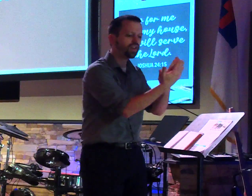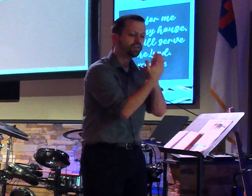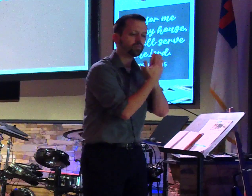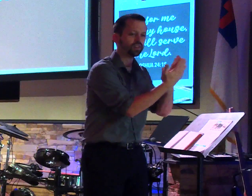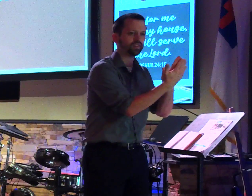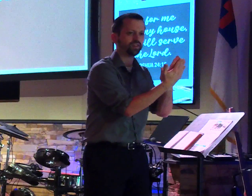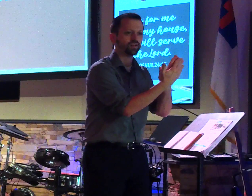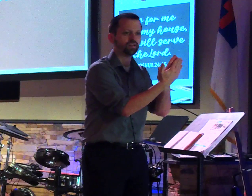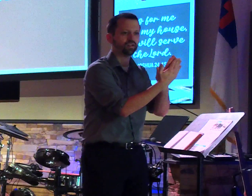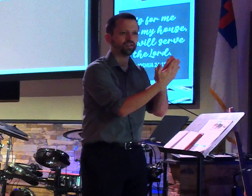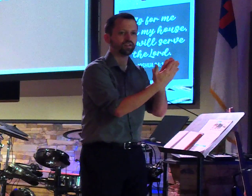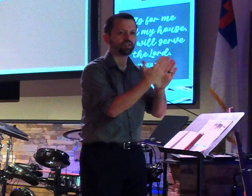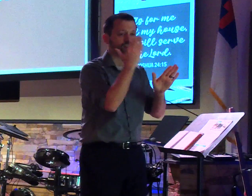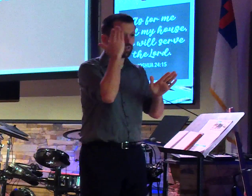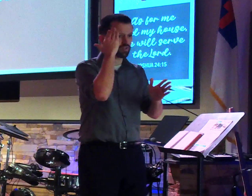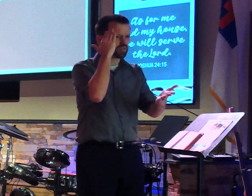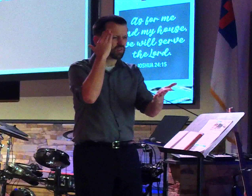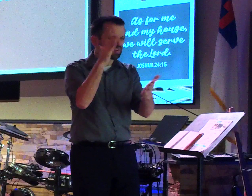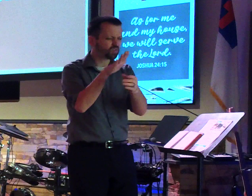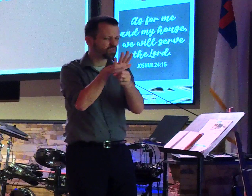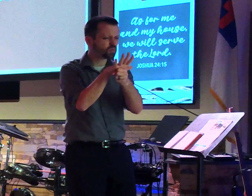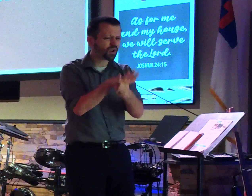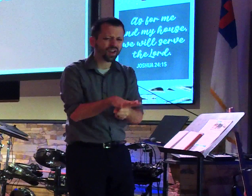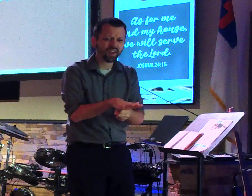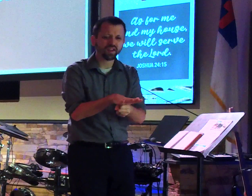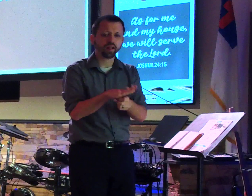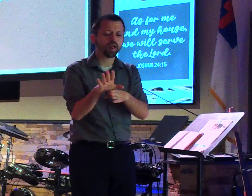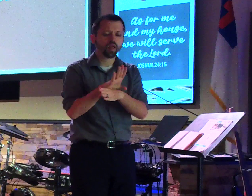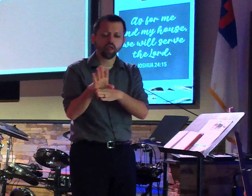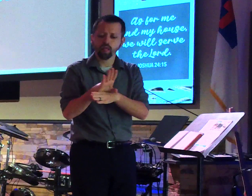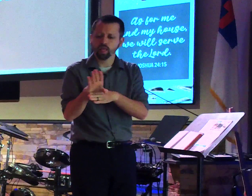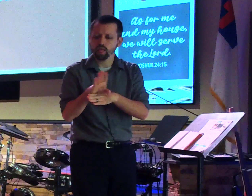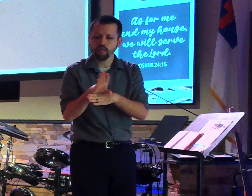intimacy. You know, you're stressed out. You're busy.